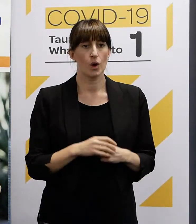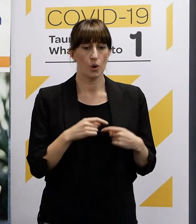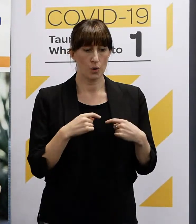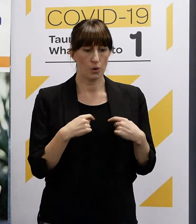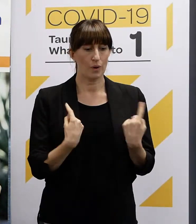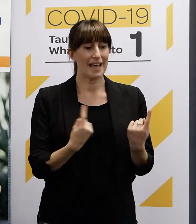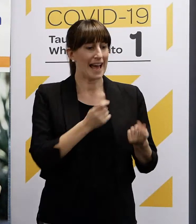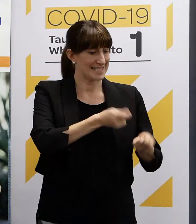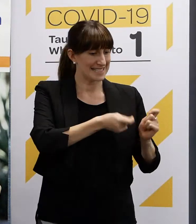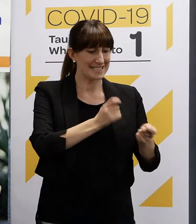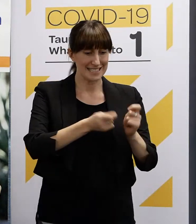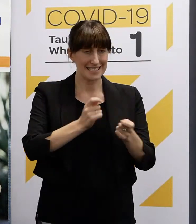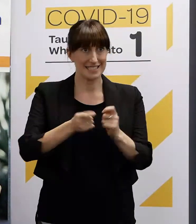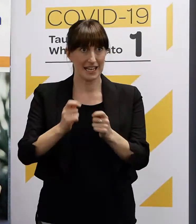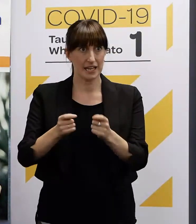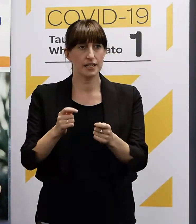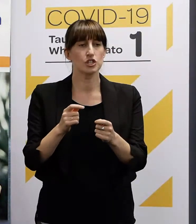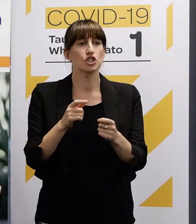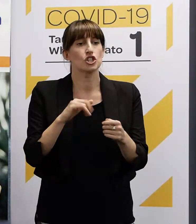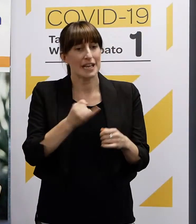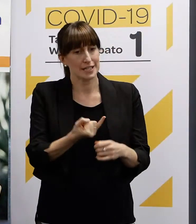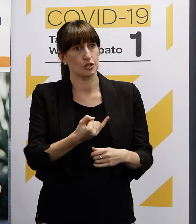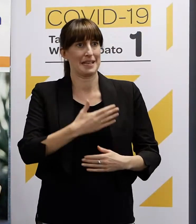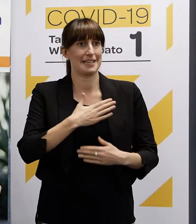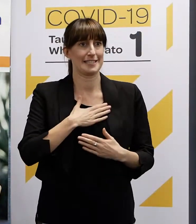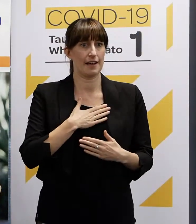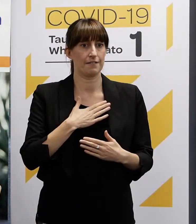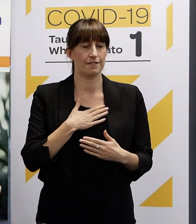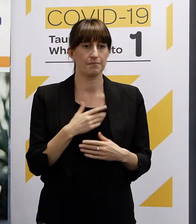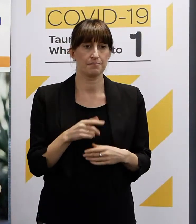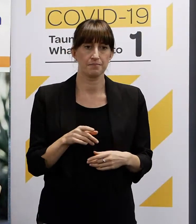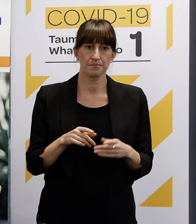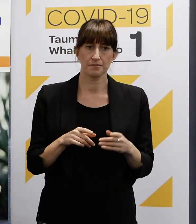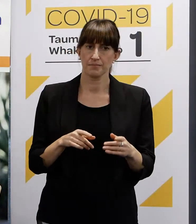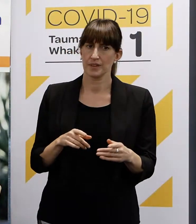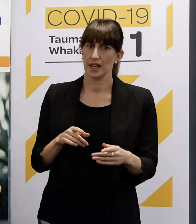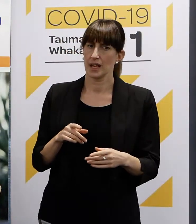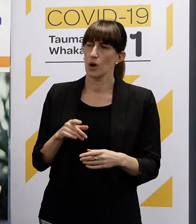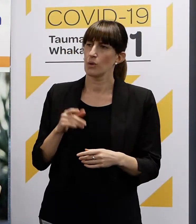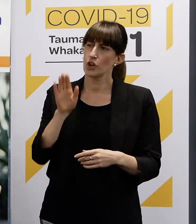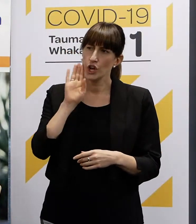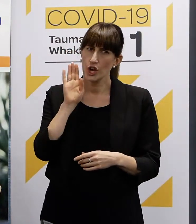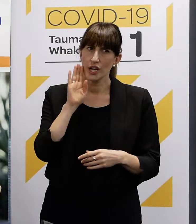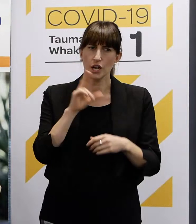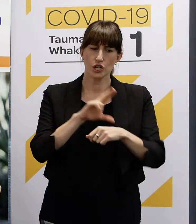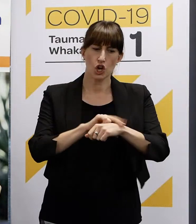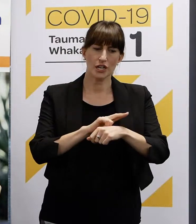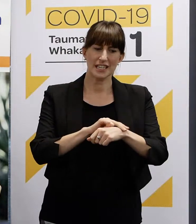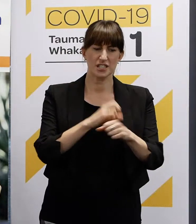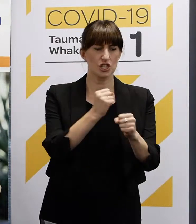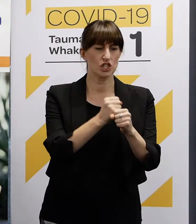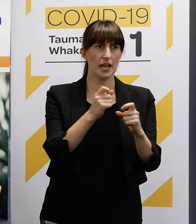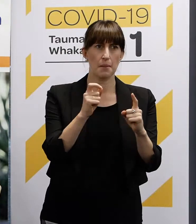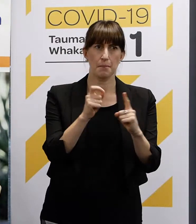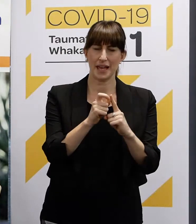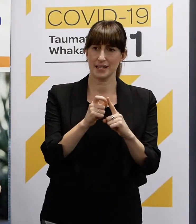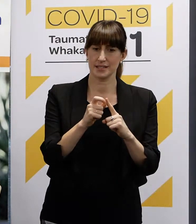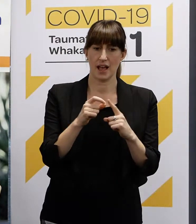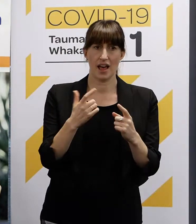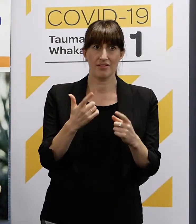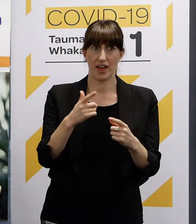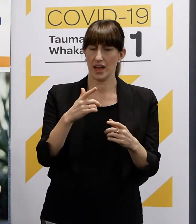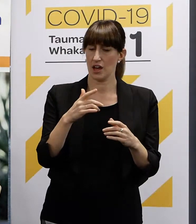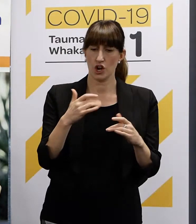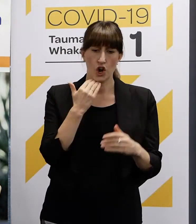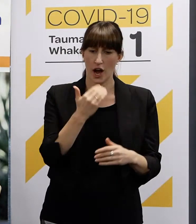supercharged sentinel testing. GPs are being overwhelmed and running out of swabs, so is the current level of public testing sustainable? Yes, it is sustainable, and we